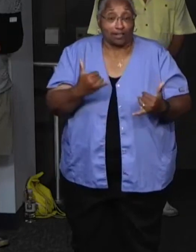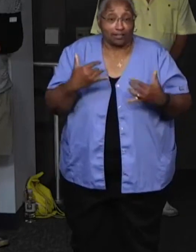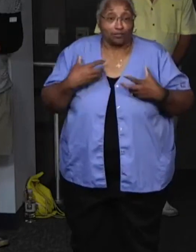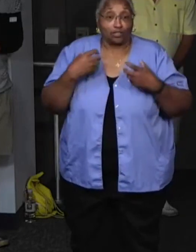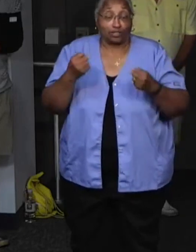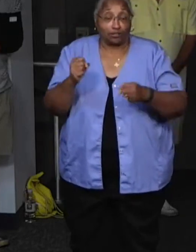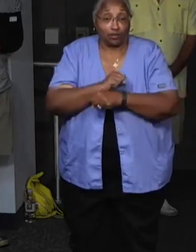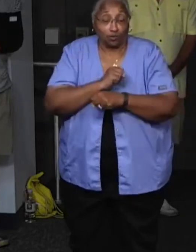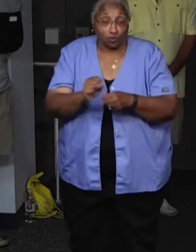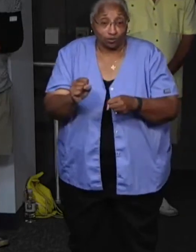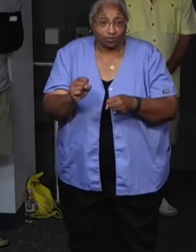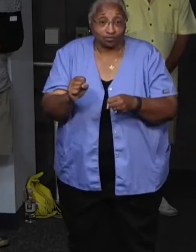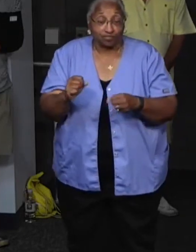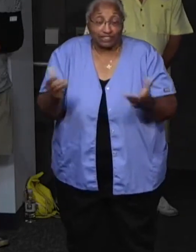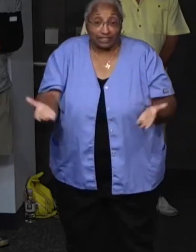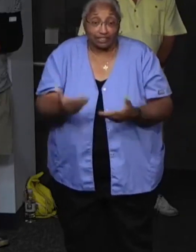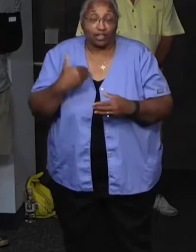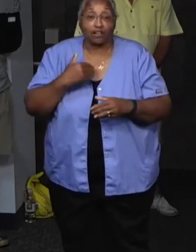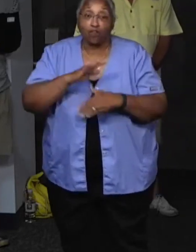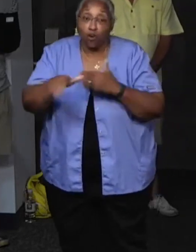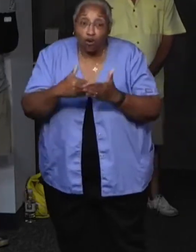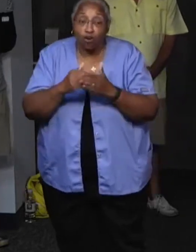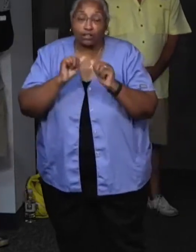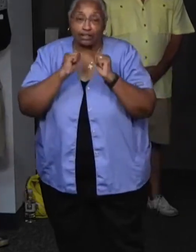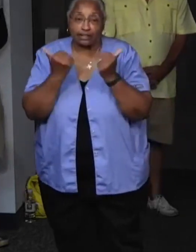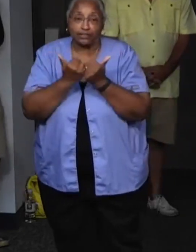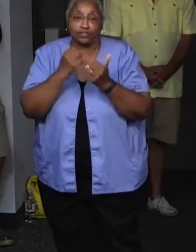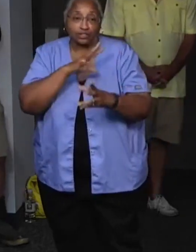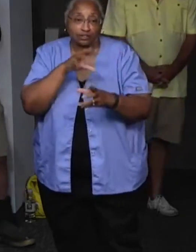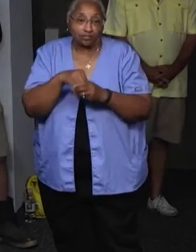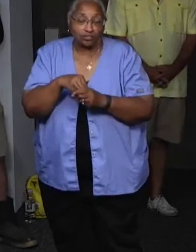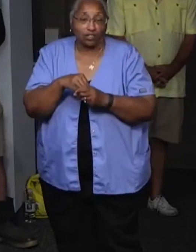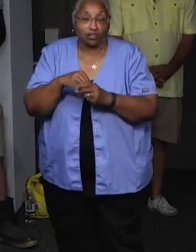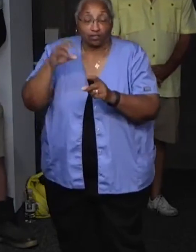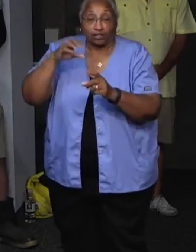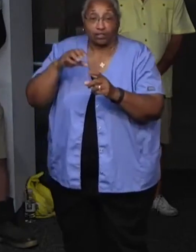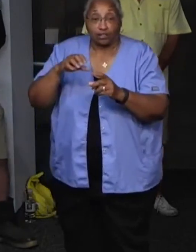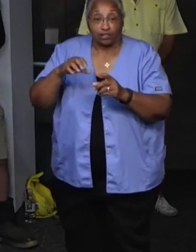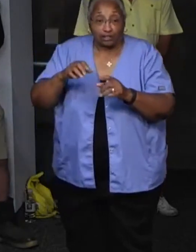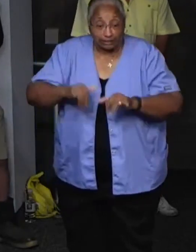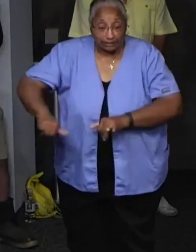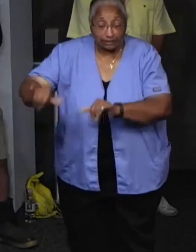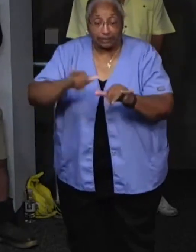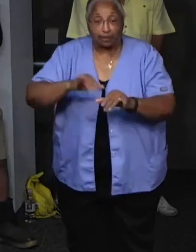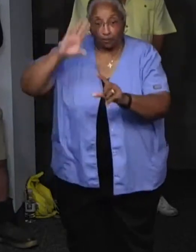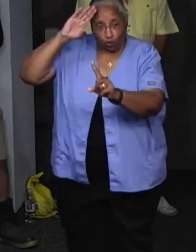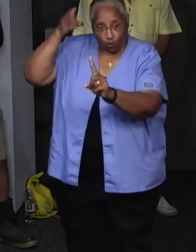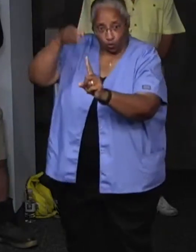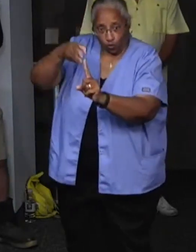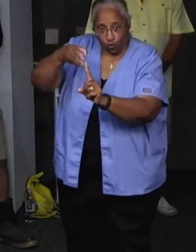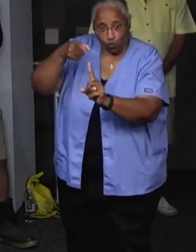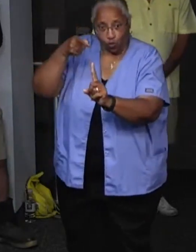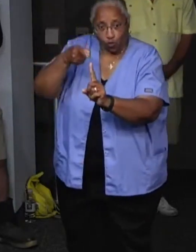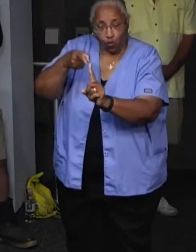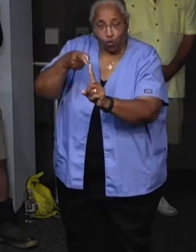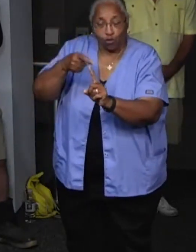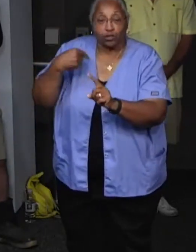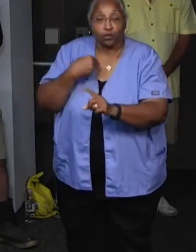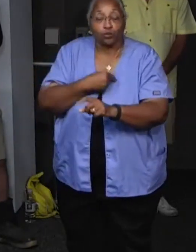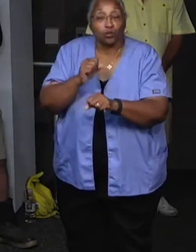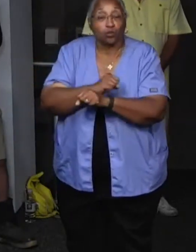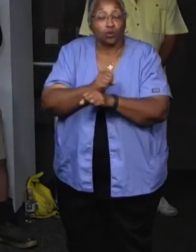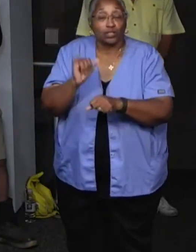effort. It has all agencies involved working towards the same goal. We had been working on